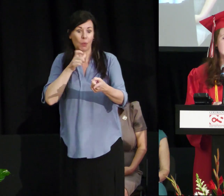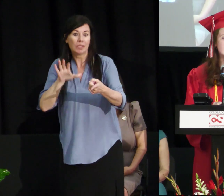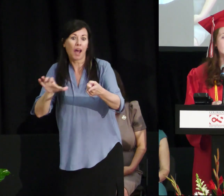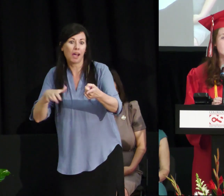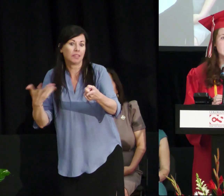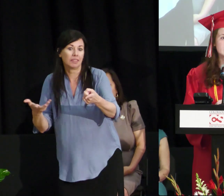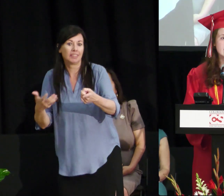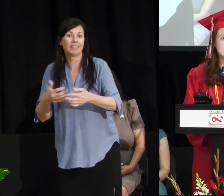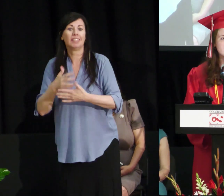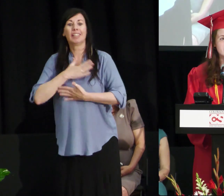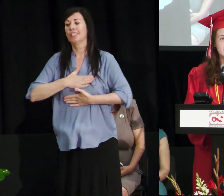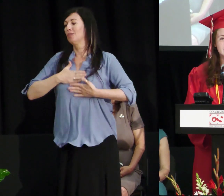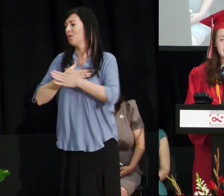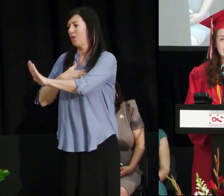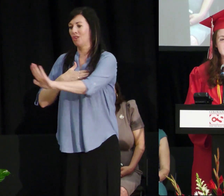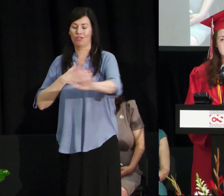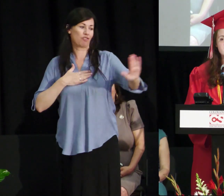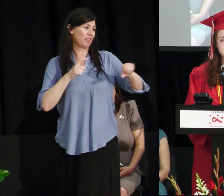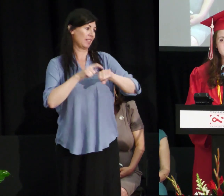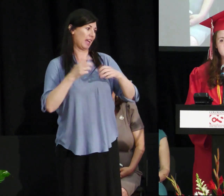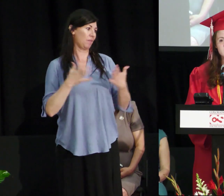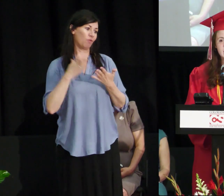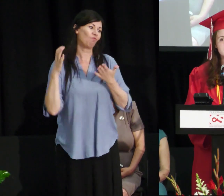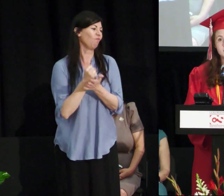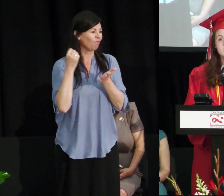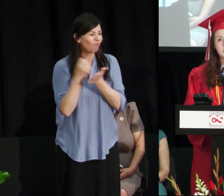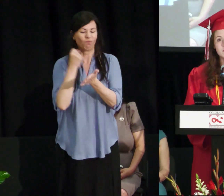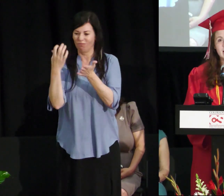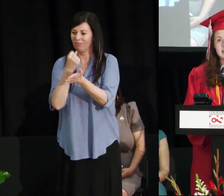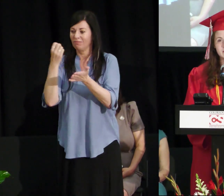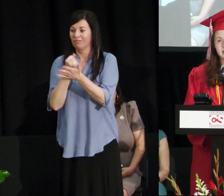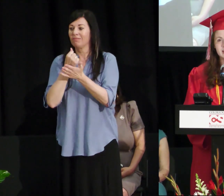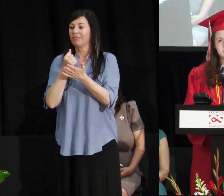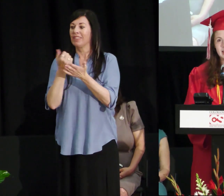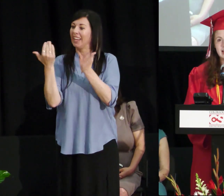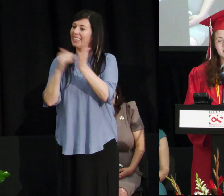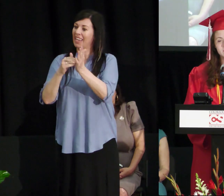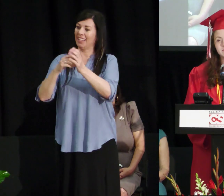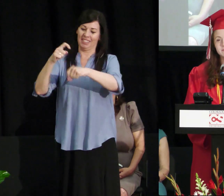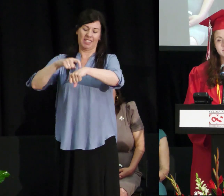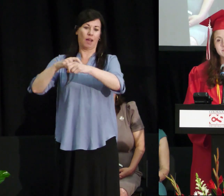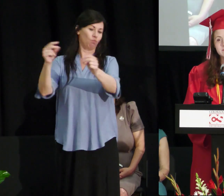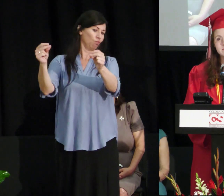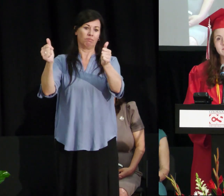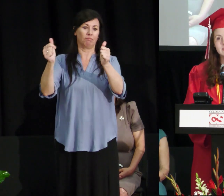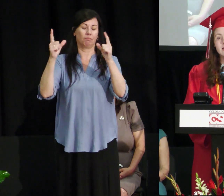So, enjoy your time here while it lasts. It will go by in the blink of an eye.